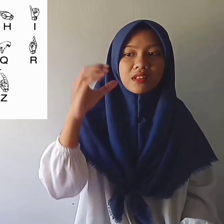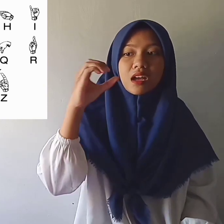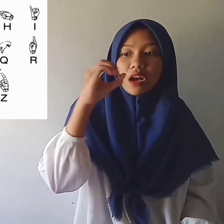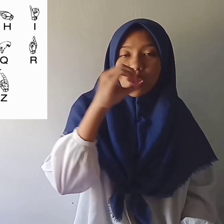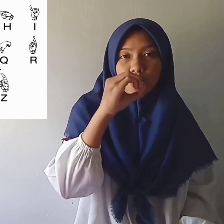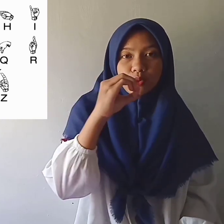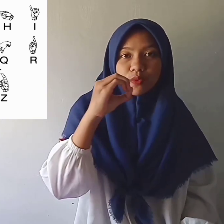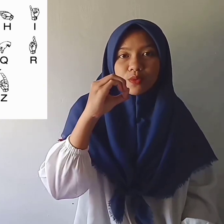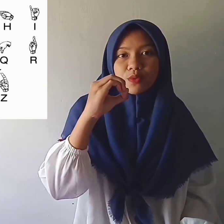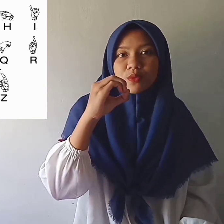O,